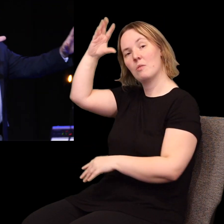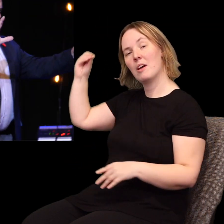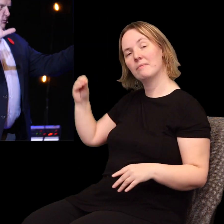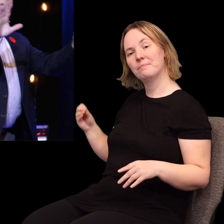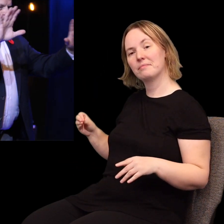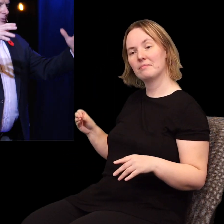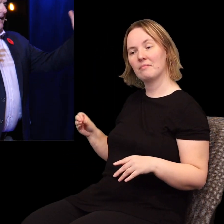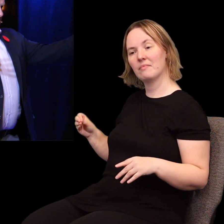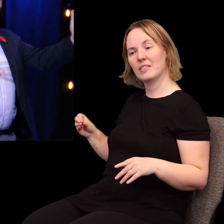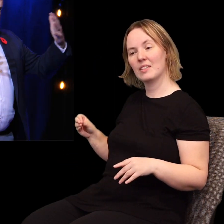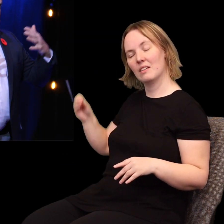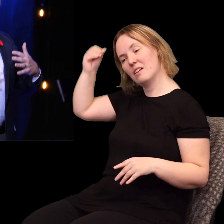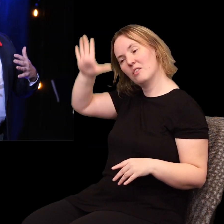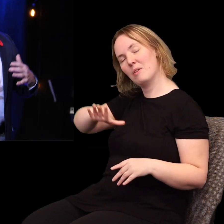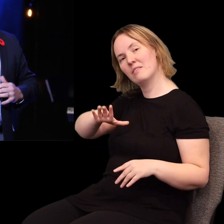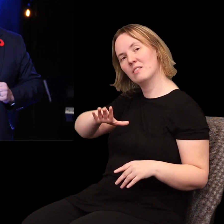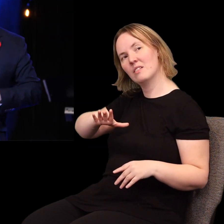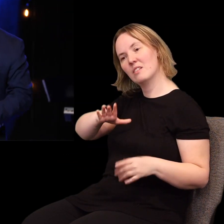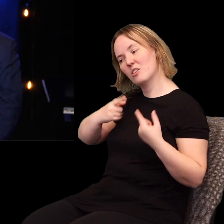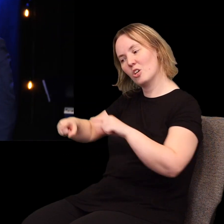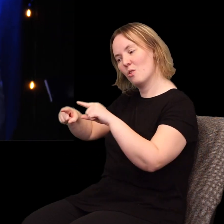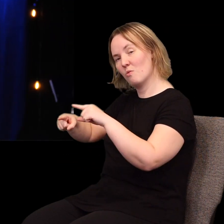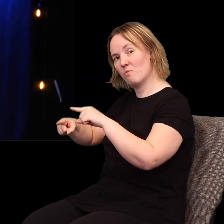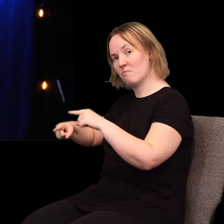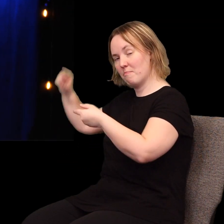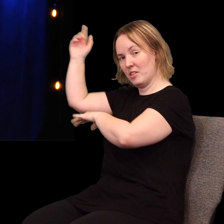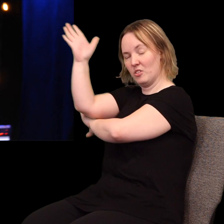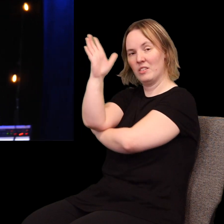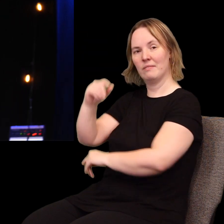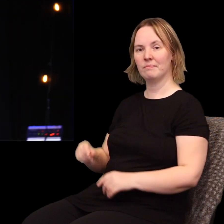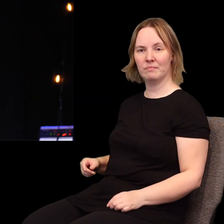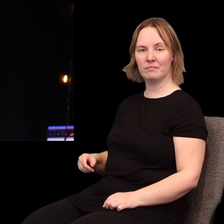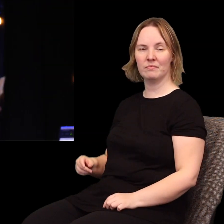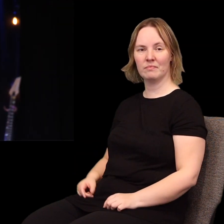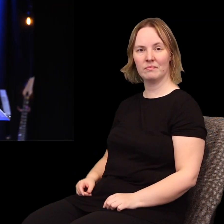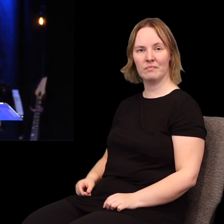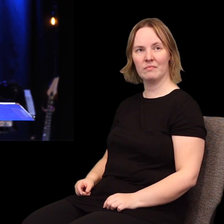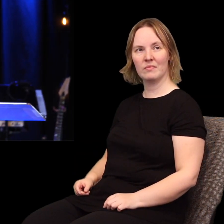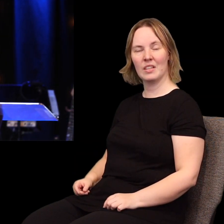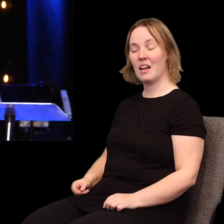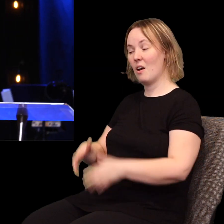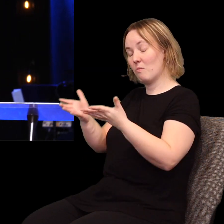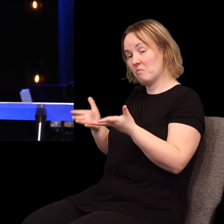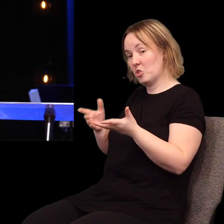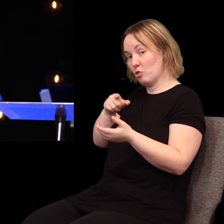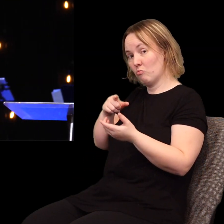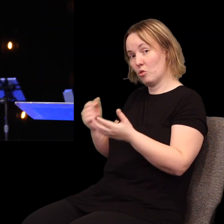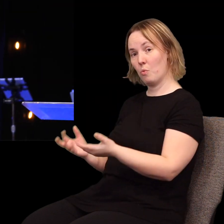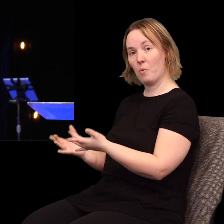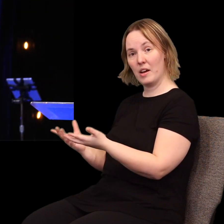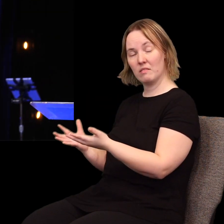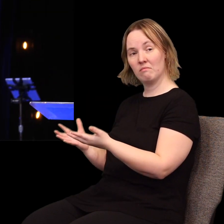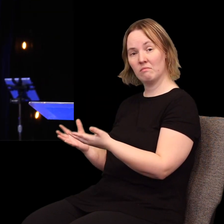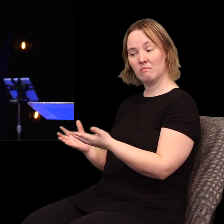the enemy's reassembled, the enemy's coming at you. David, I just want you to go over by those trees. What do I want you to do? I want you to